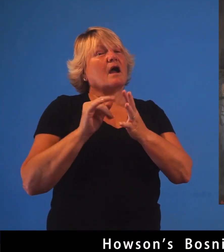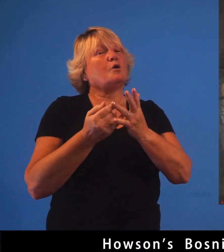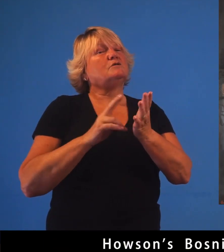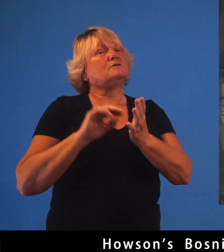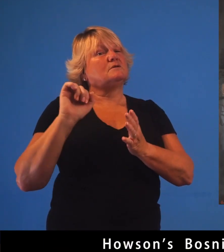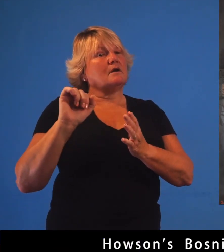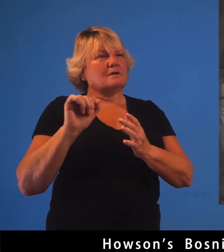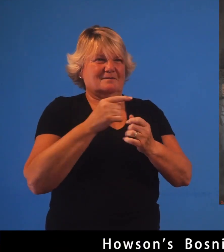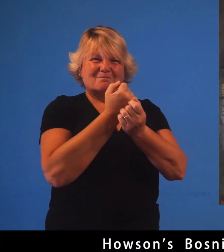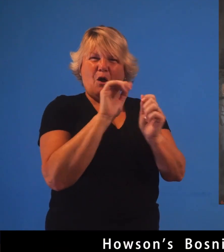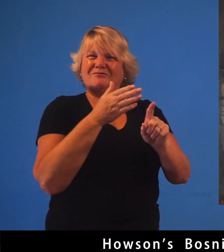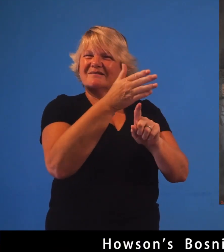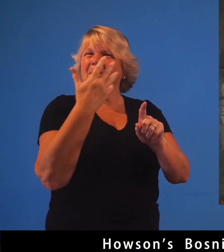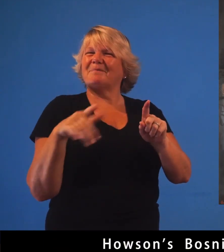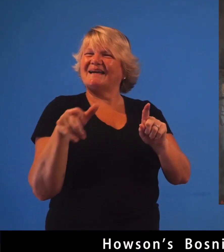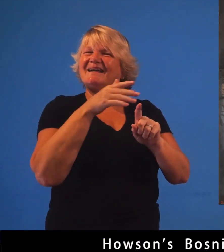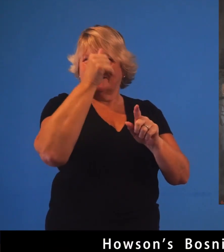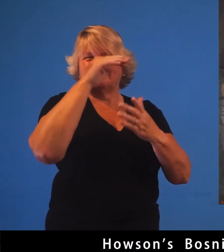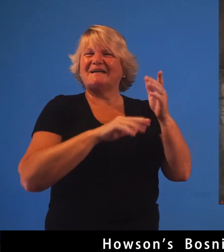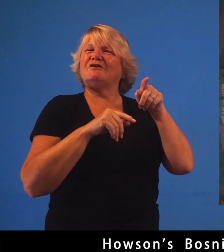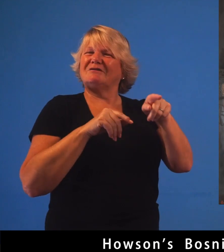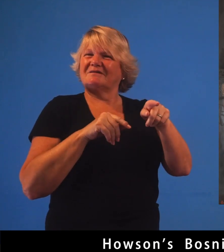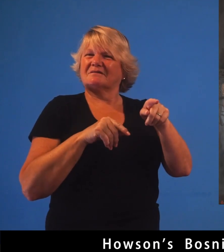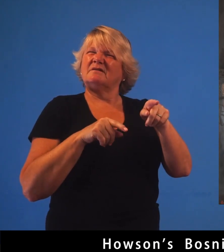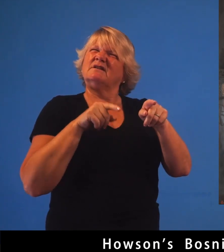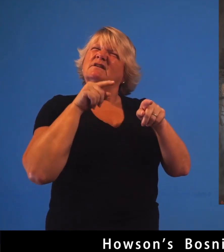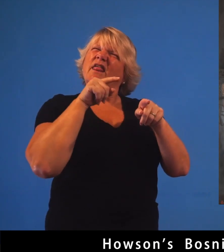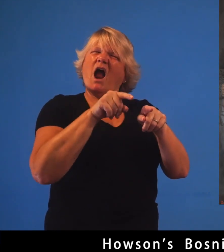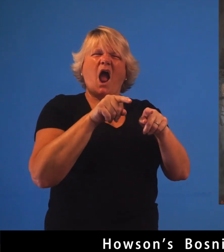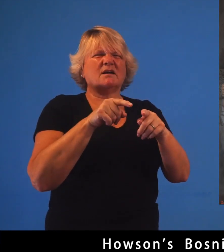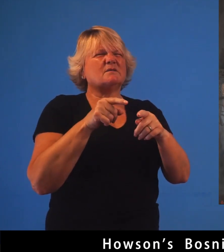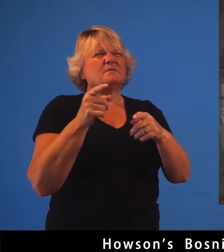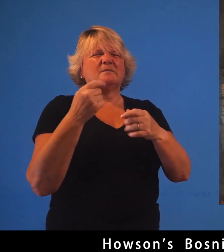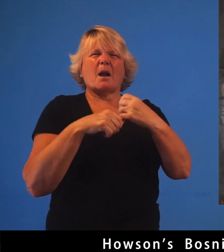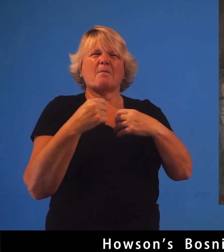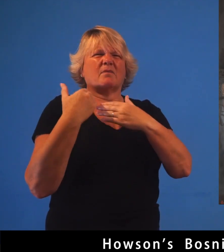Howson's Bosnian experience took a heavy toll on his personal life.